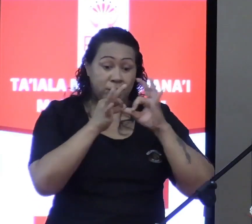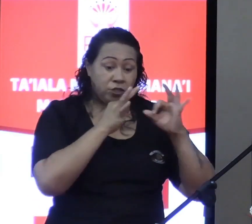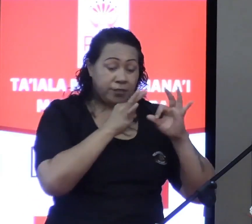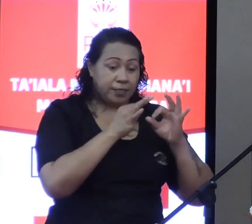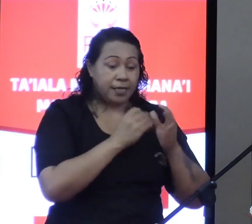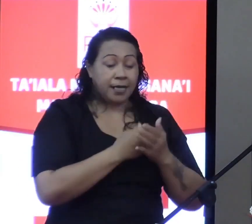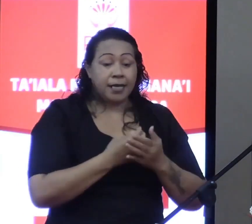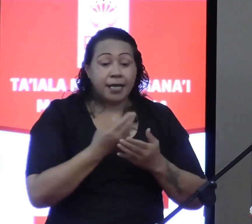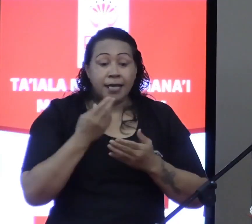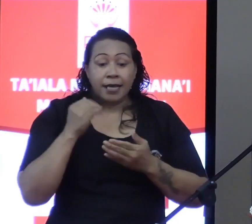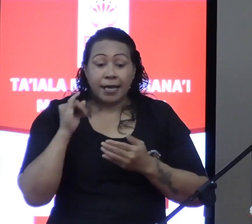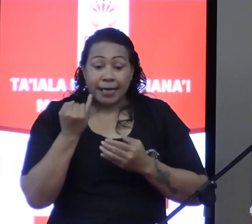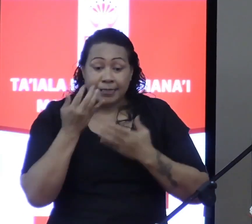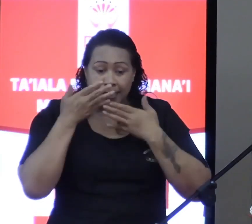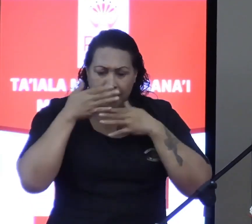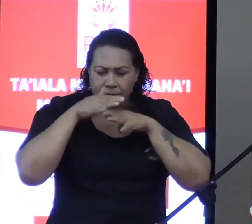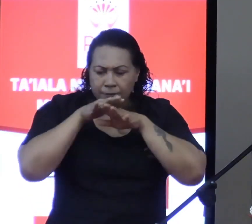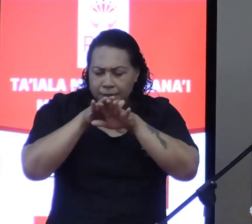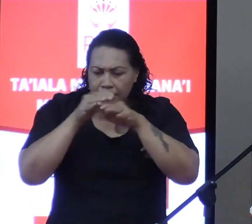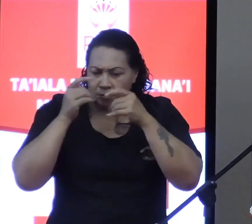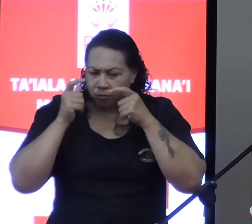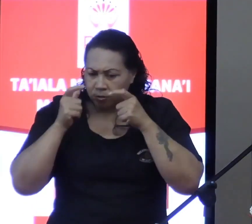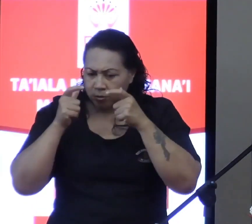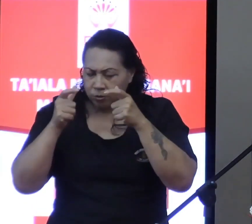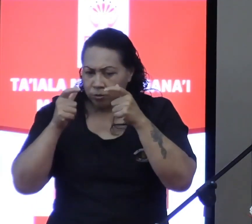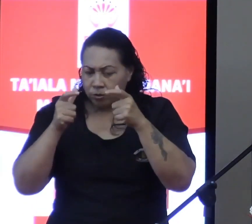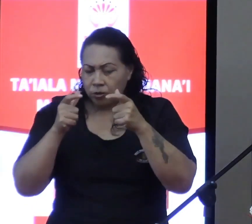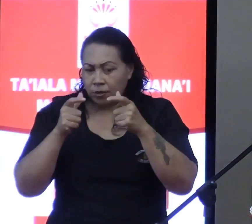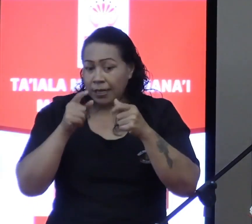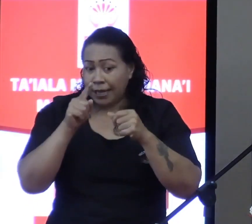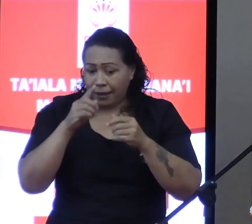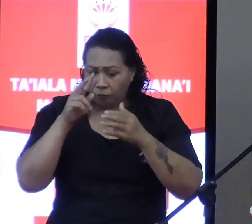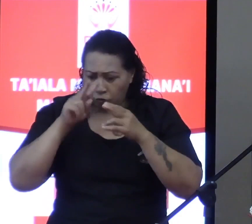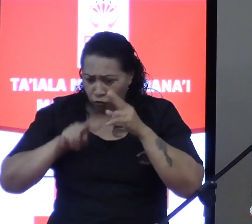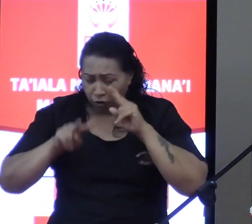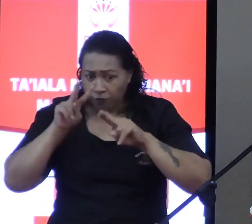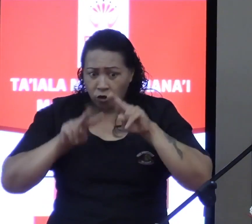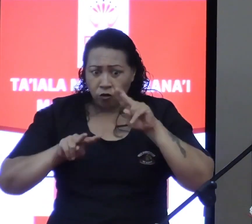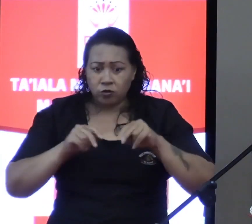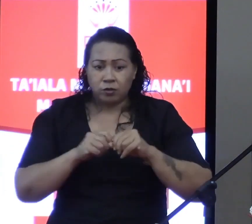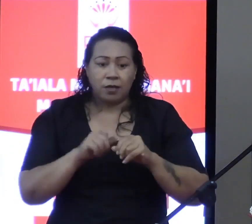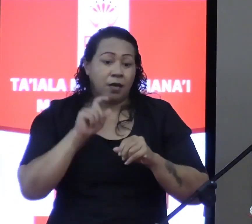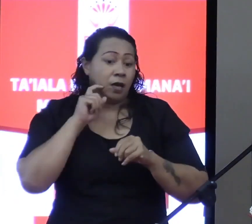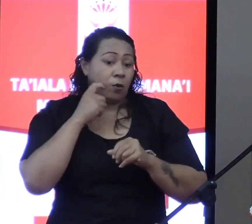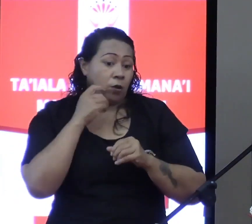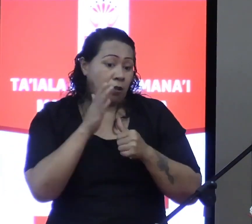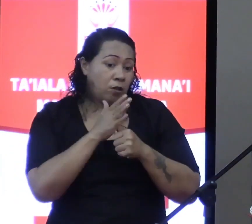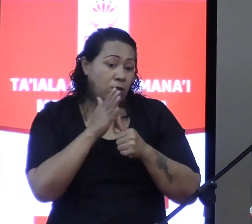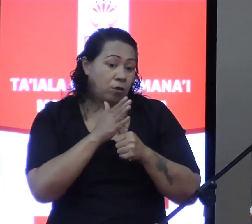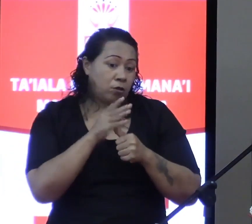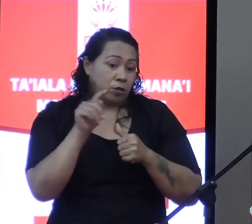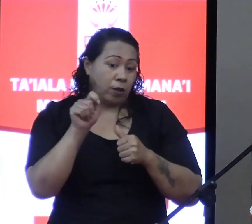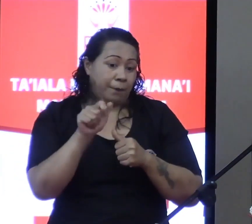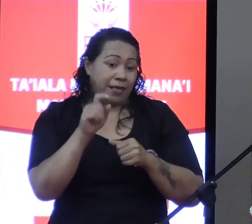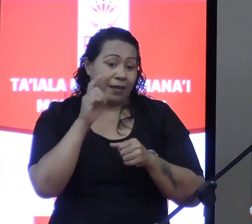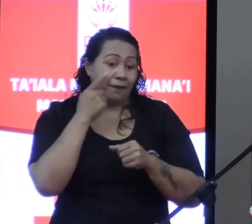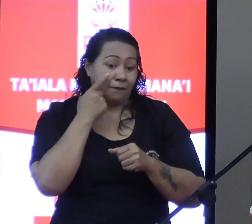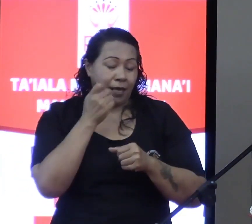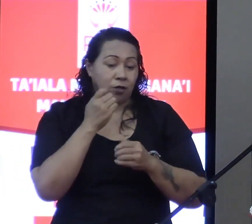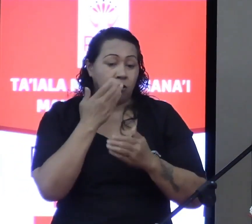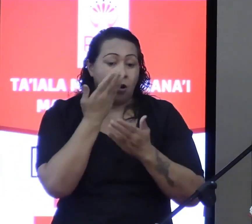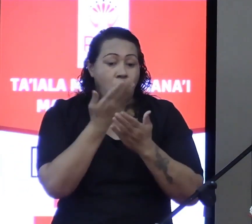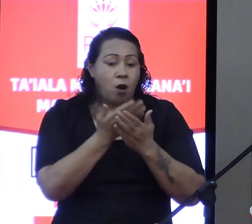its implementation, monitoring, and consequent reviews will also be founded on